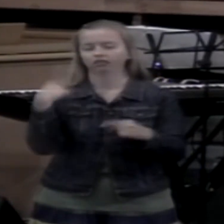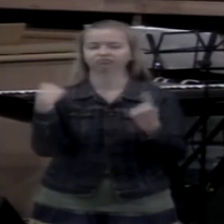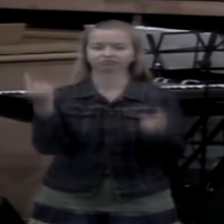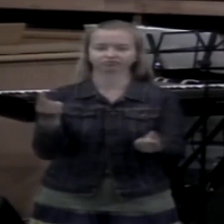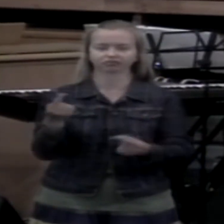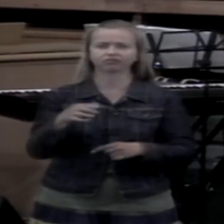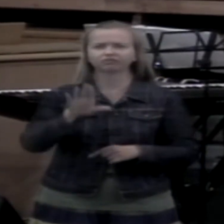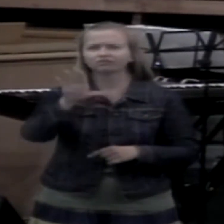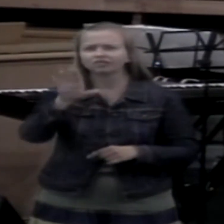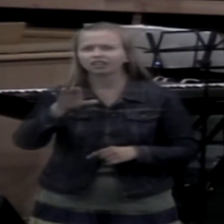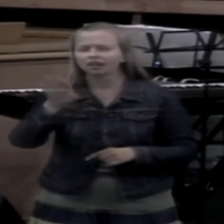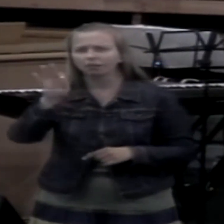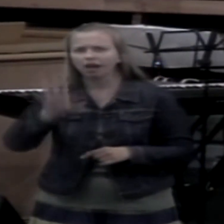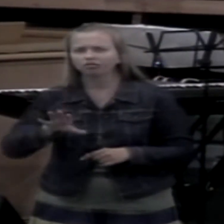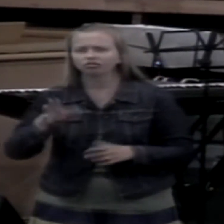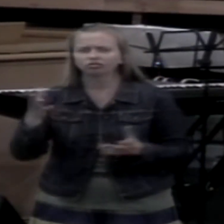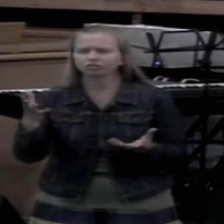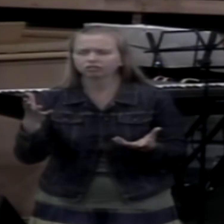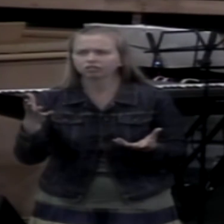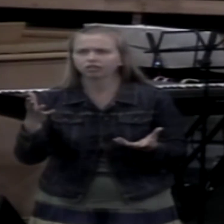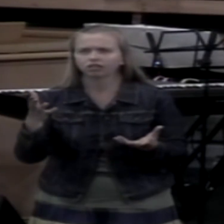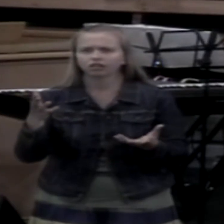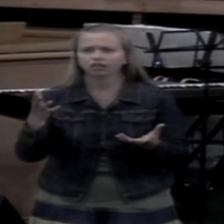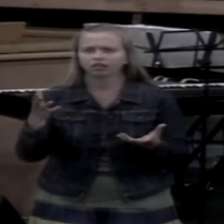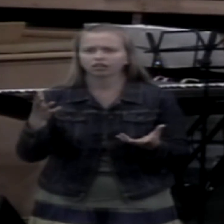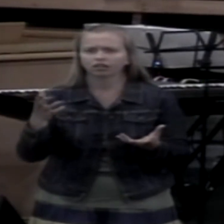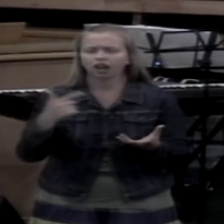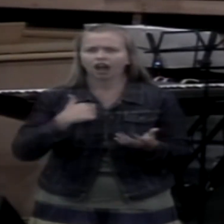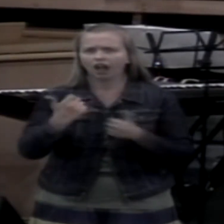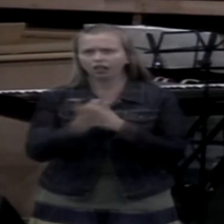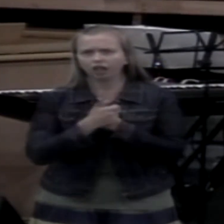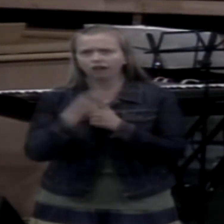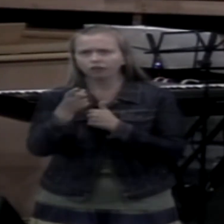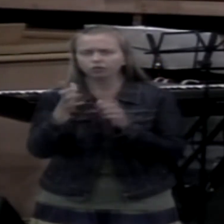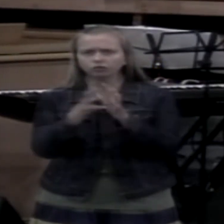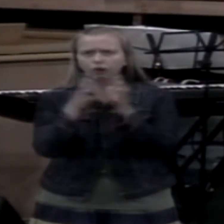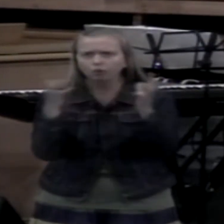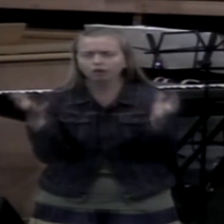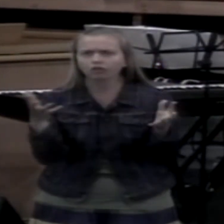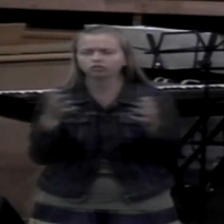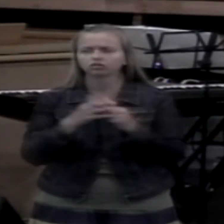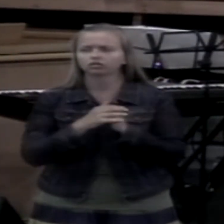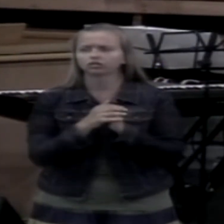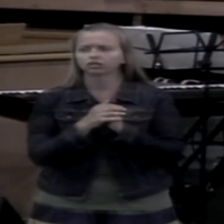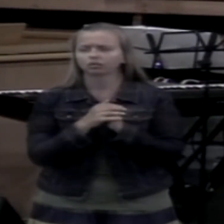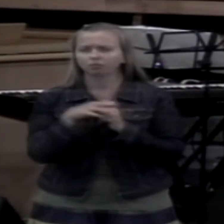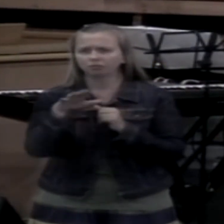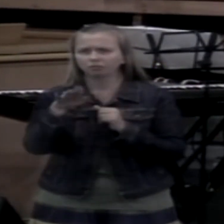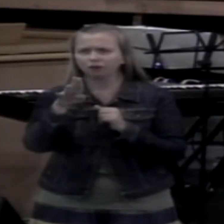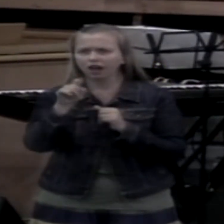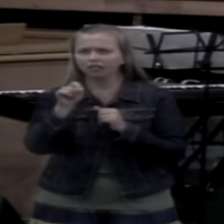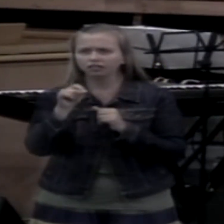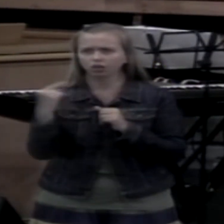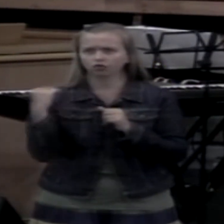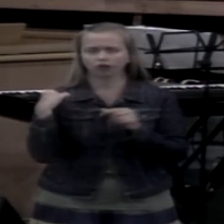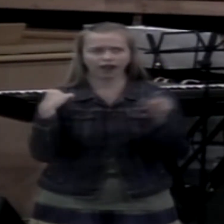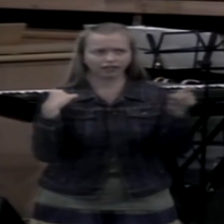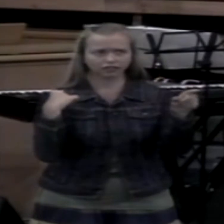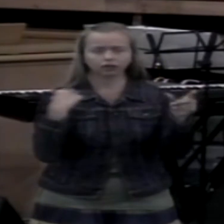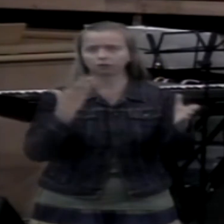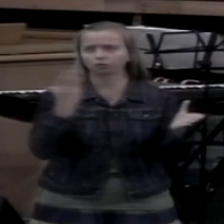alcoholic, he said, Pastor Jackson, he said, you know, I love you dearly. But Pastor Grant has proven to